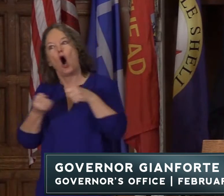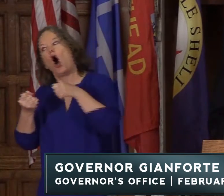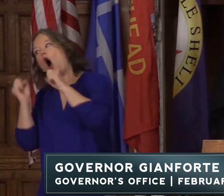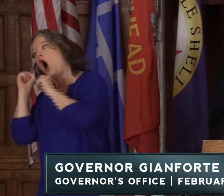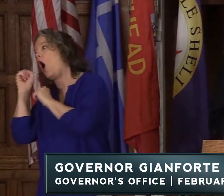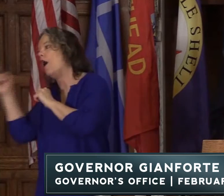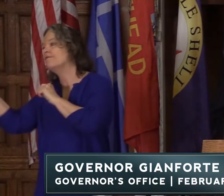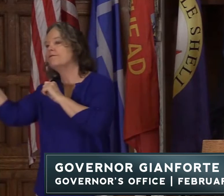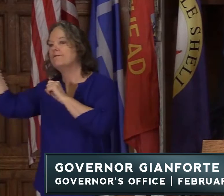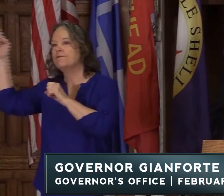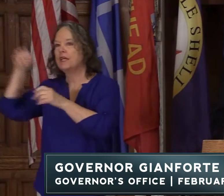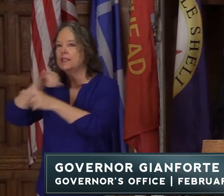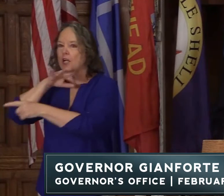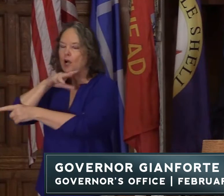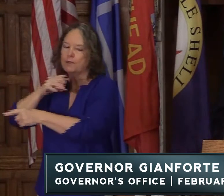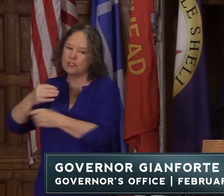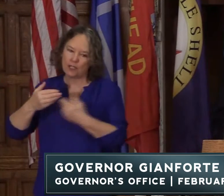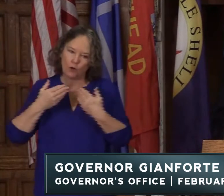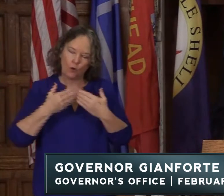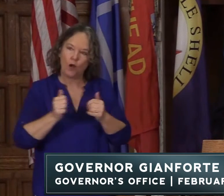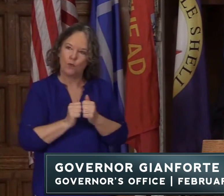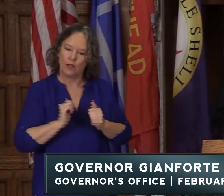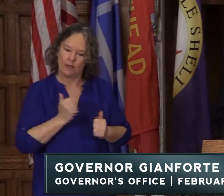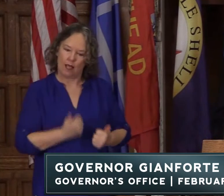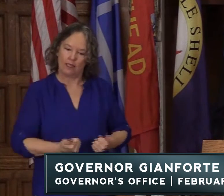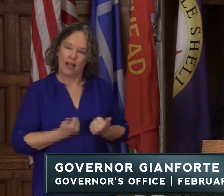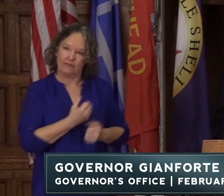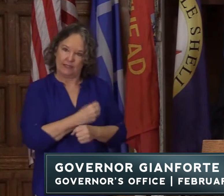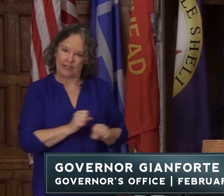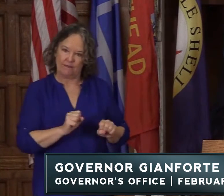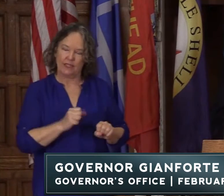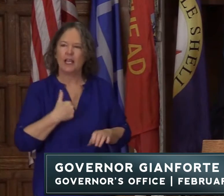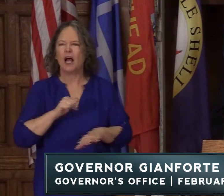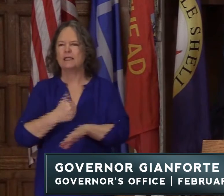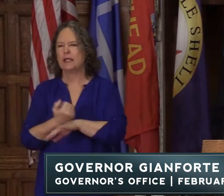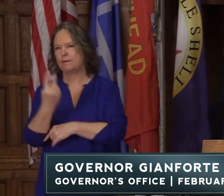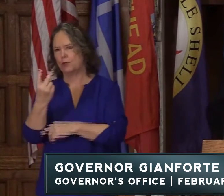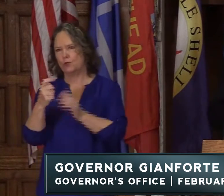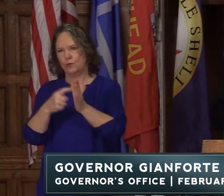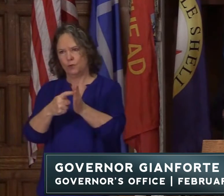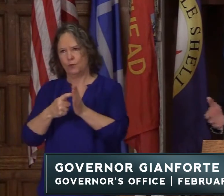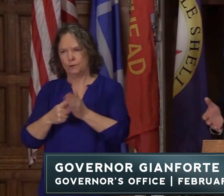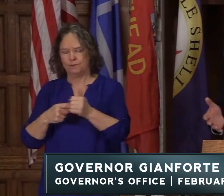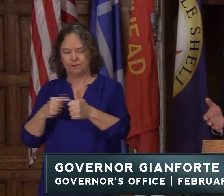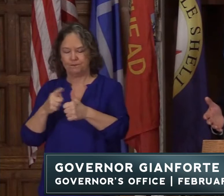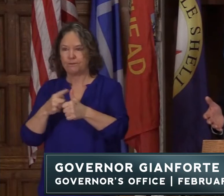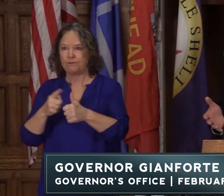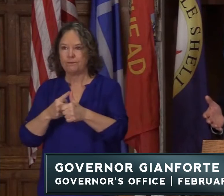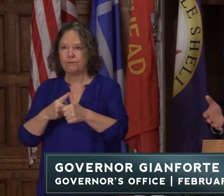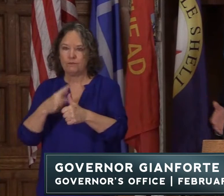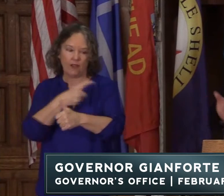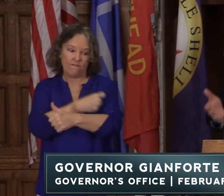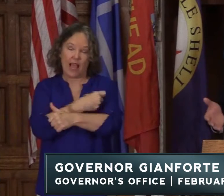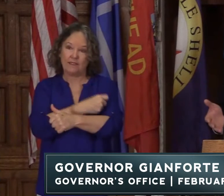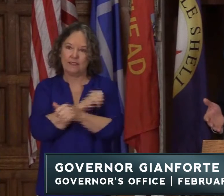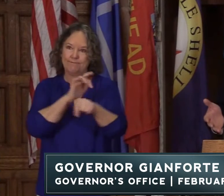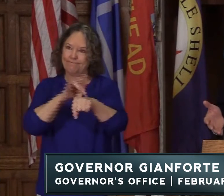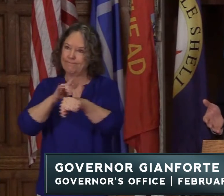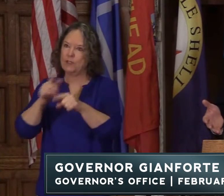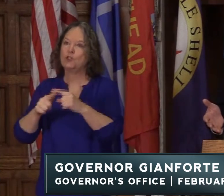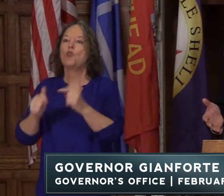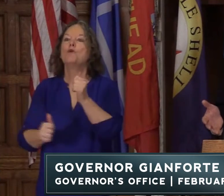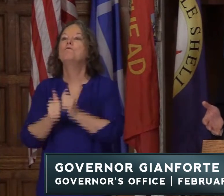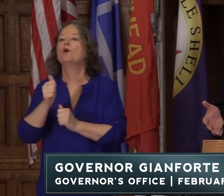them in the trash can, and go on with our life in a safe manner. I've set up two criteria. One is the vaccine gets out to the most vulnerable. We're making